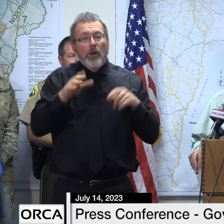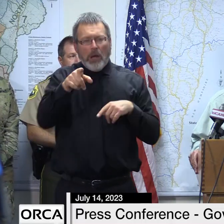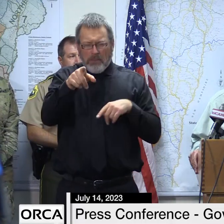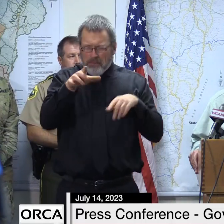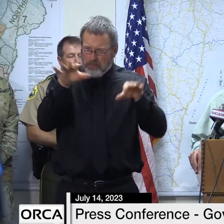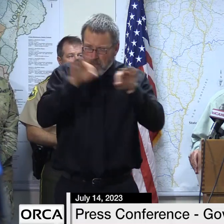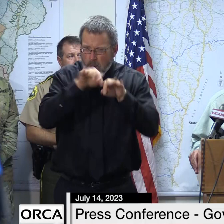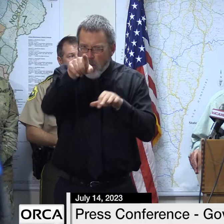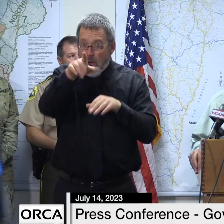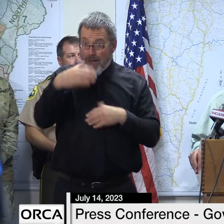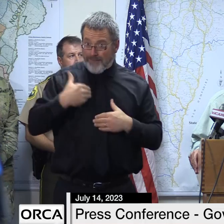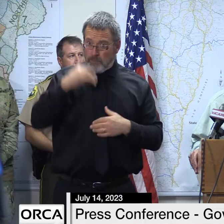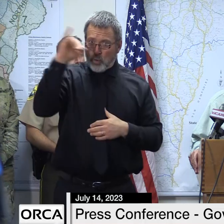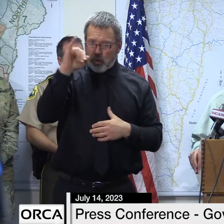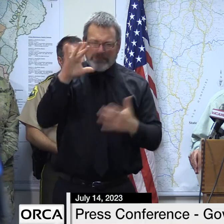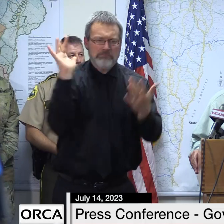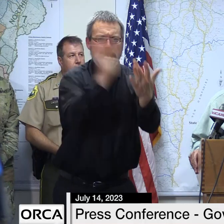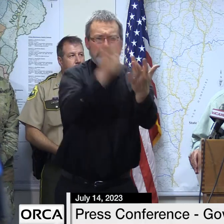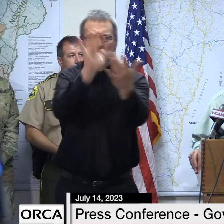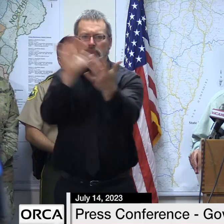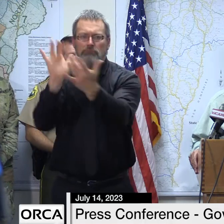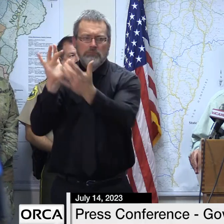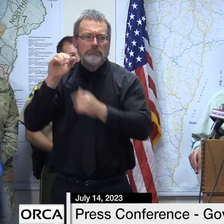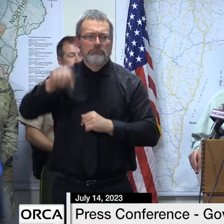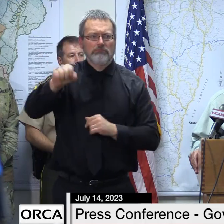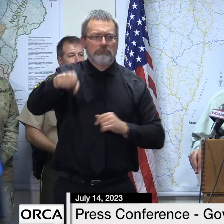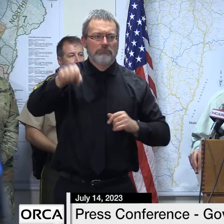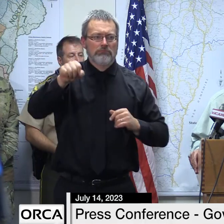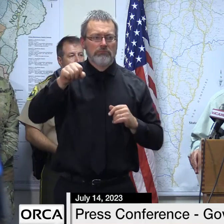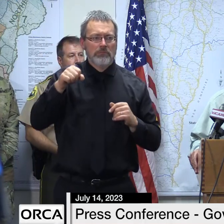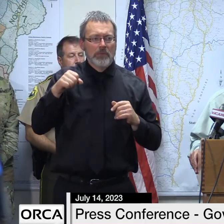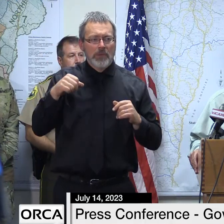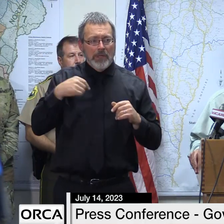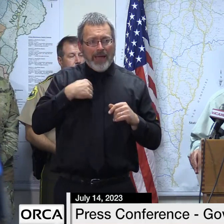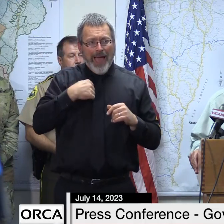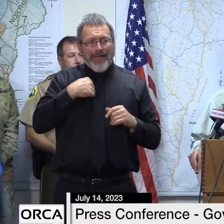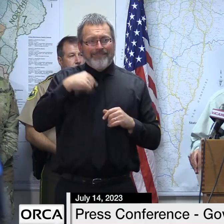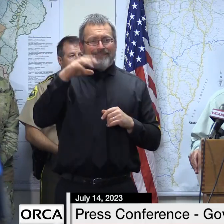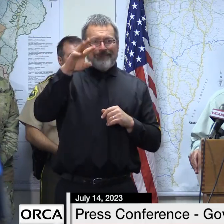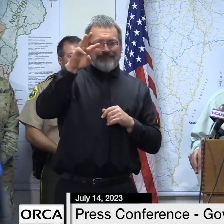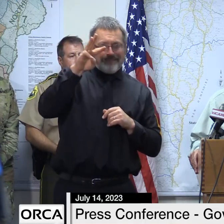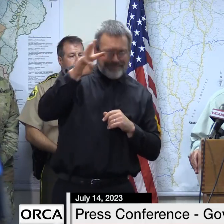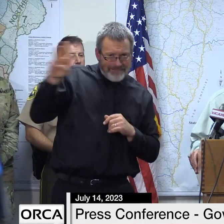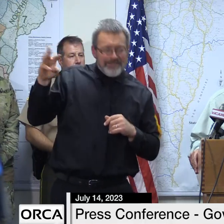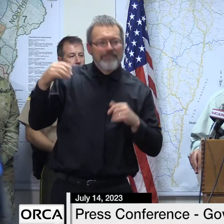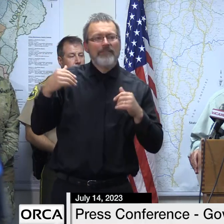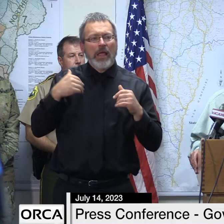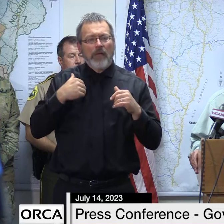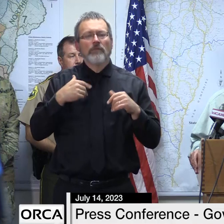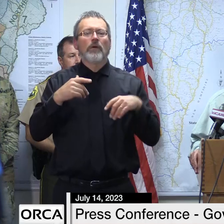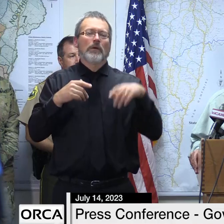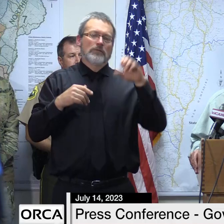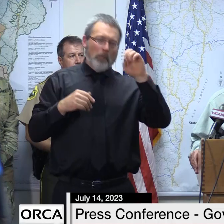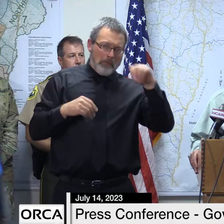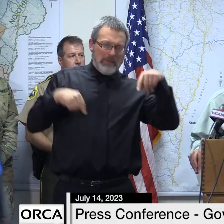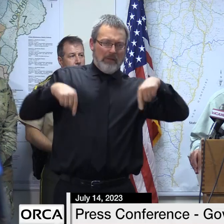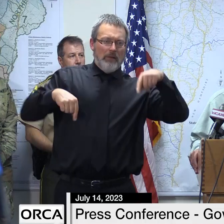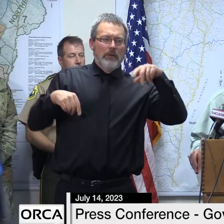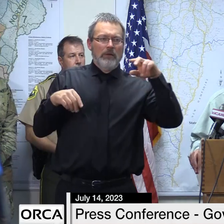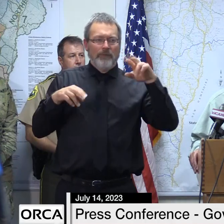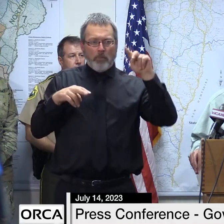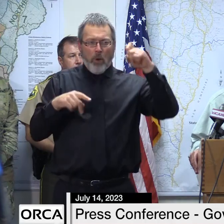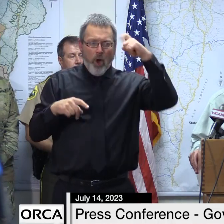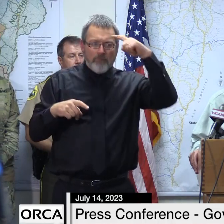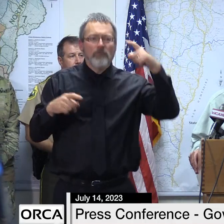to visit our webpage for any of our social media channels. We have put together a packet of resources that may